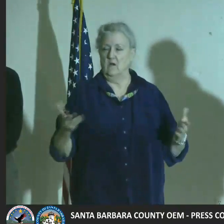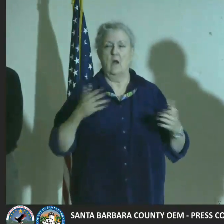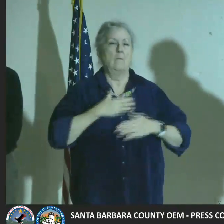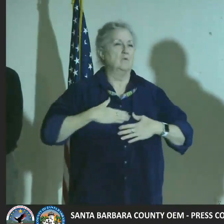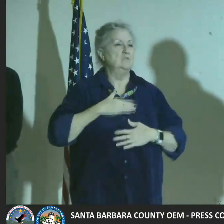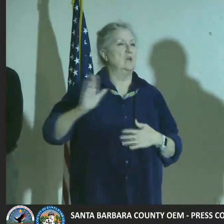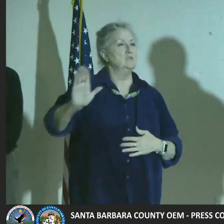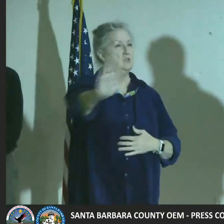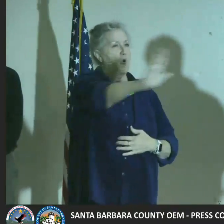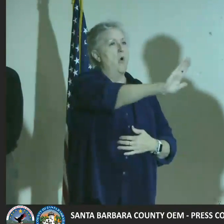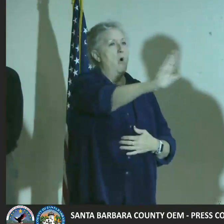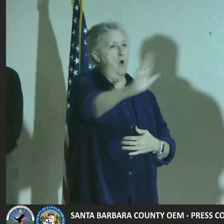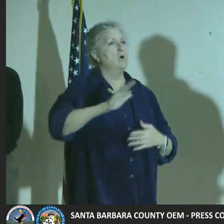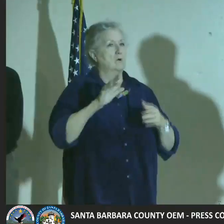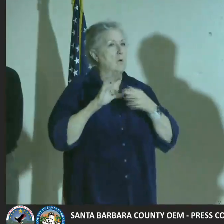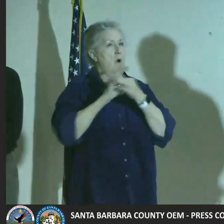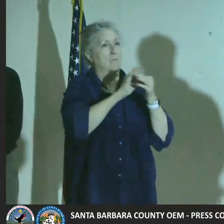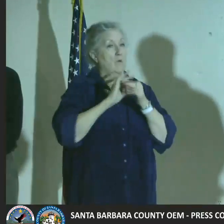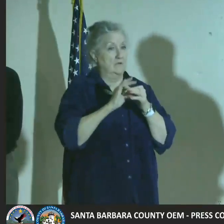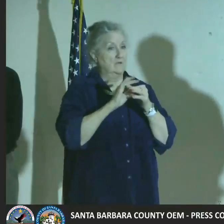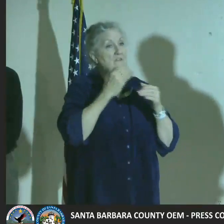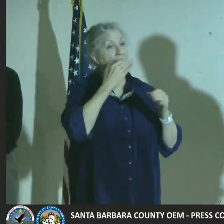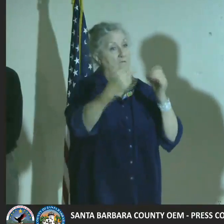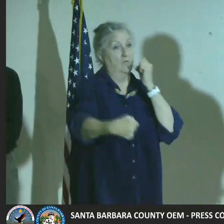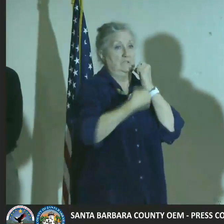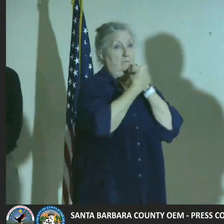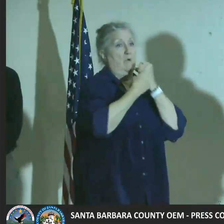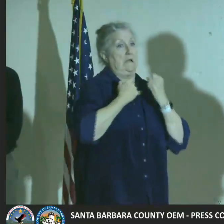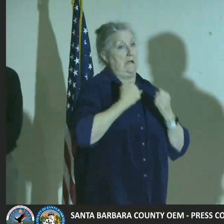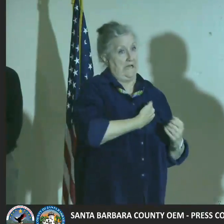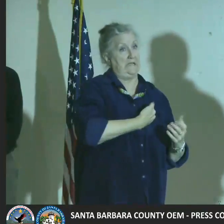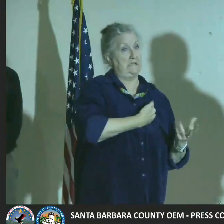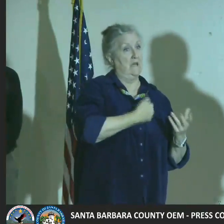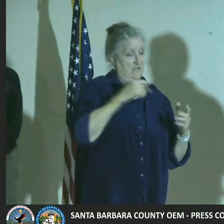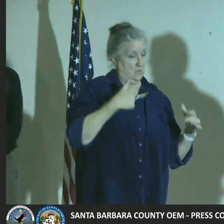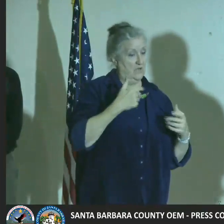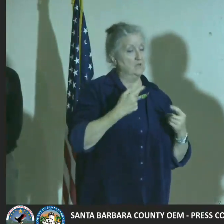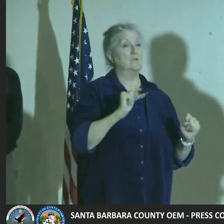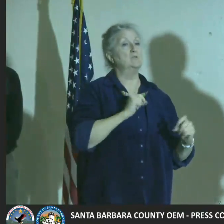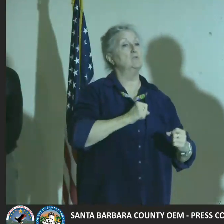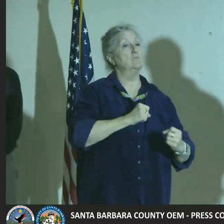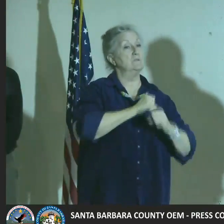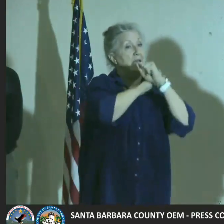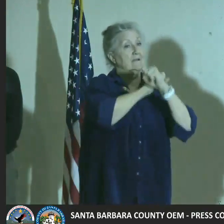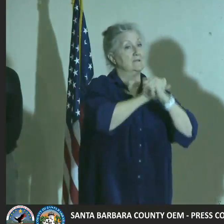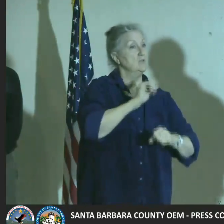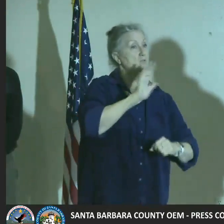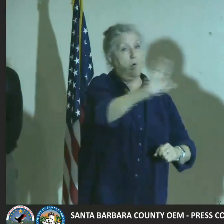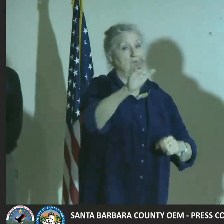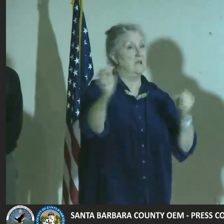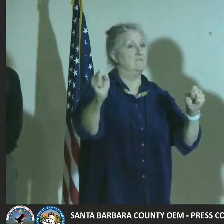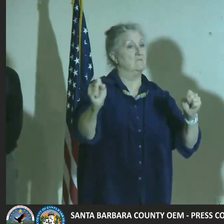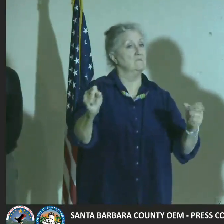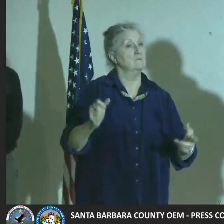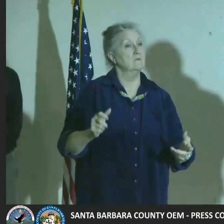cooperation. Thank you for supporting us as we protect your safety. Unless you